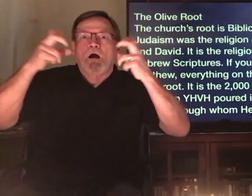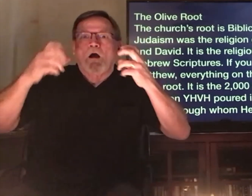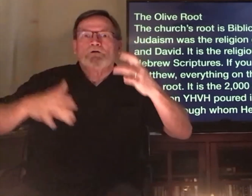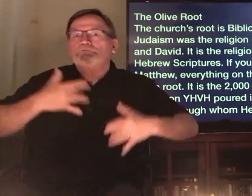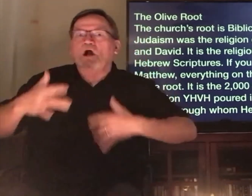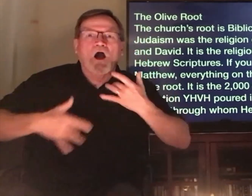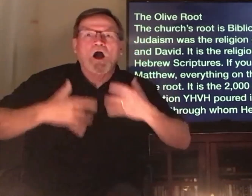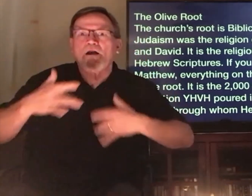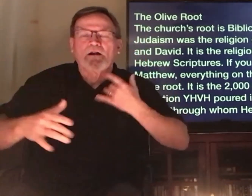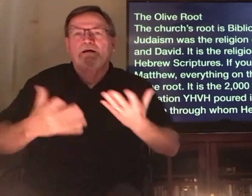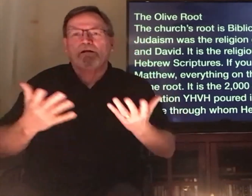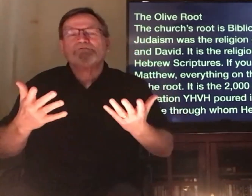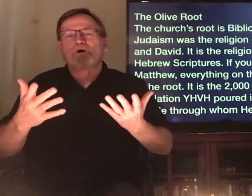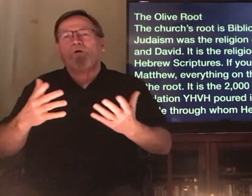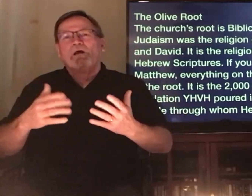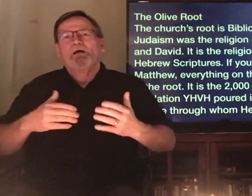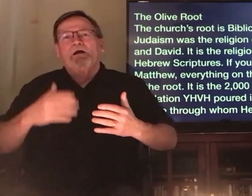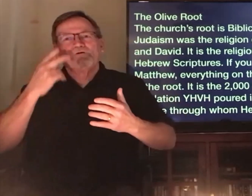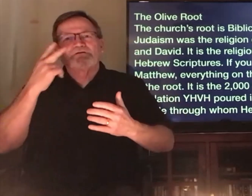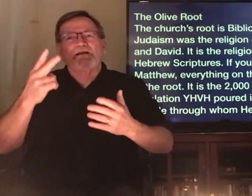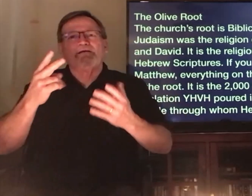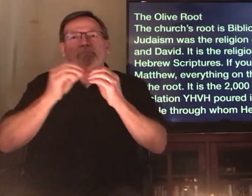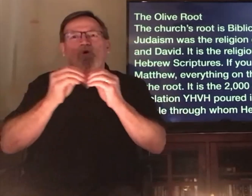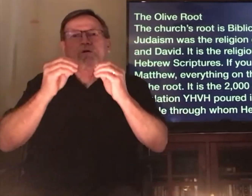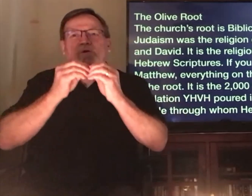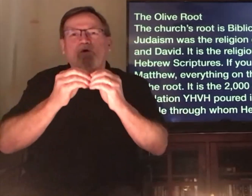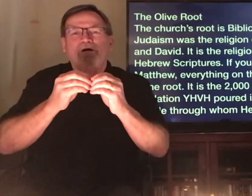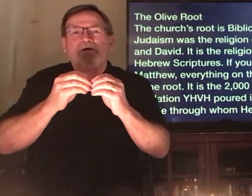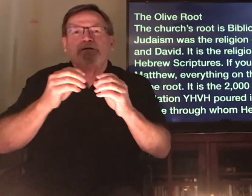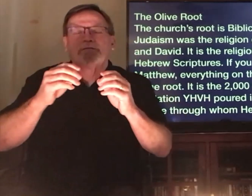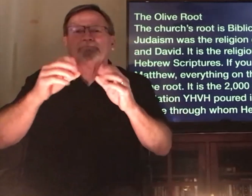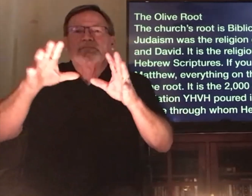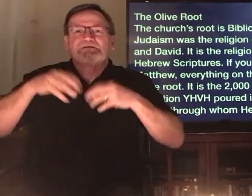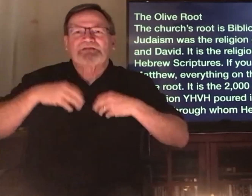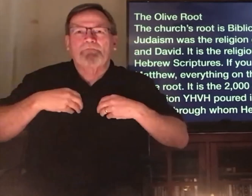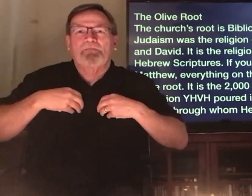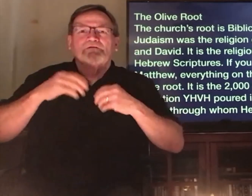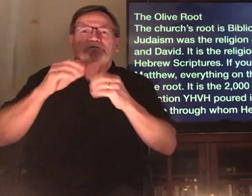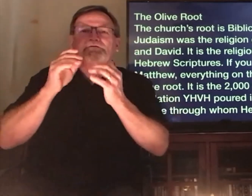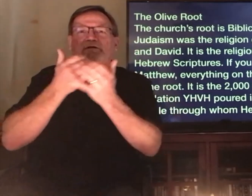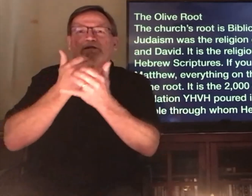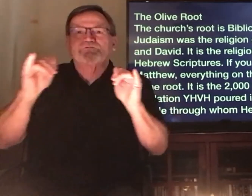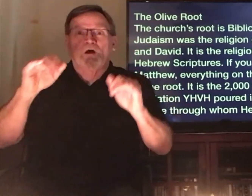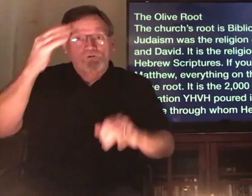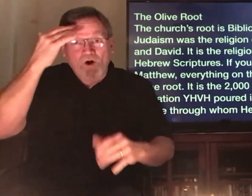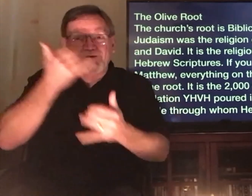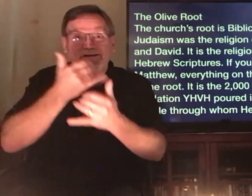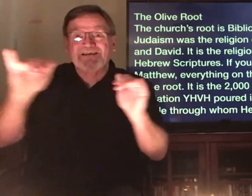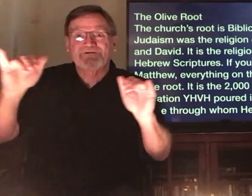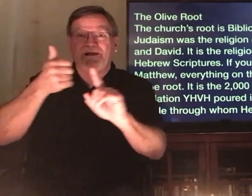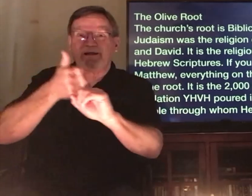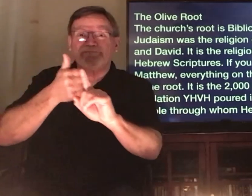when Yeshua appeared, born, and fulfilled many prophetic happening signs in the